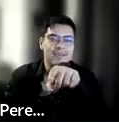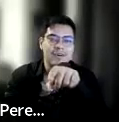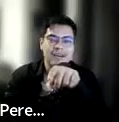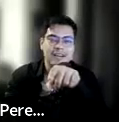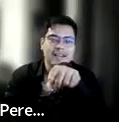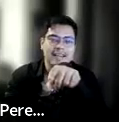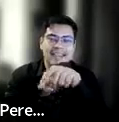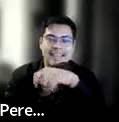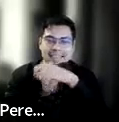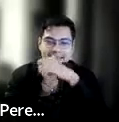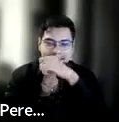You're here.